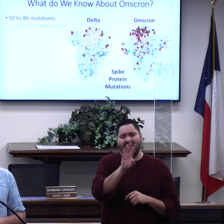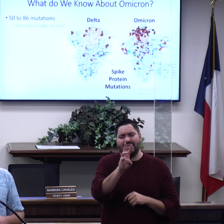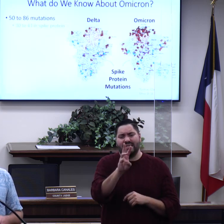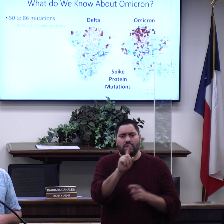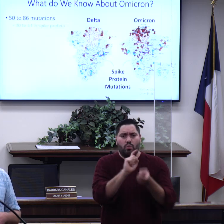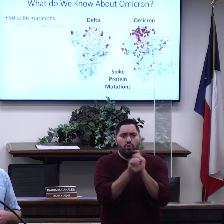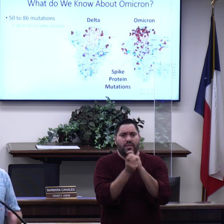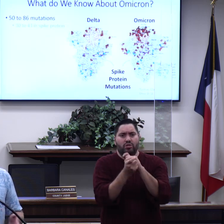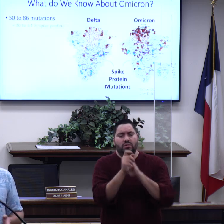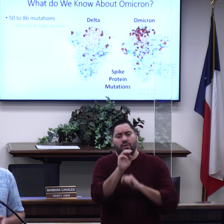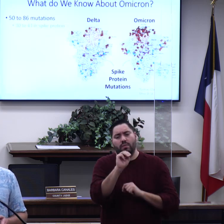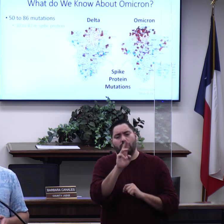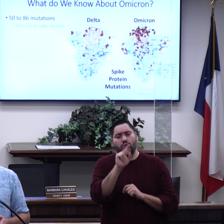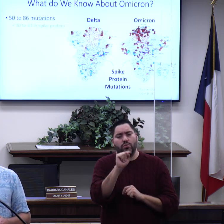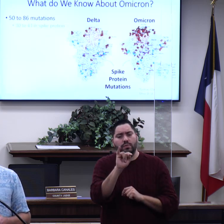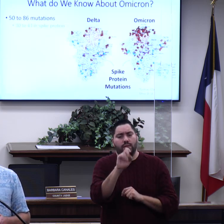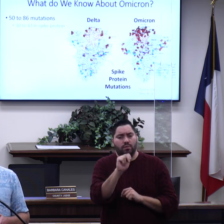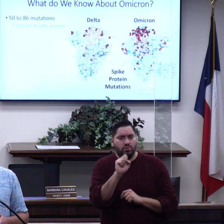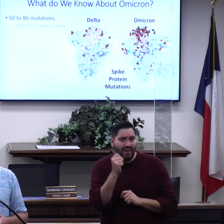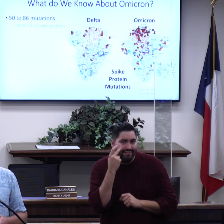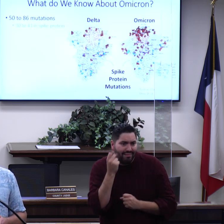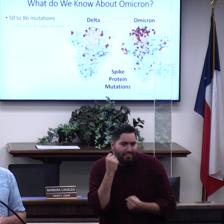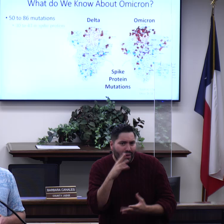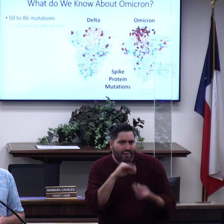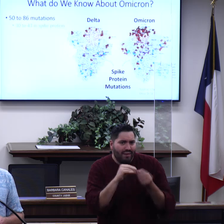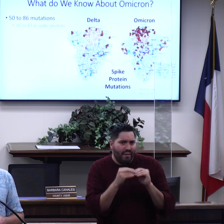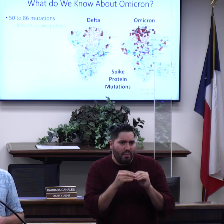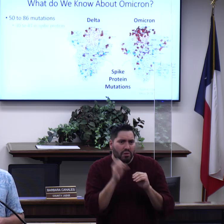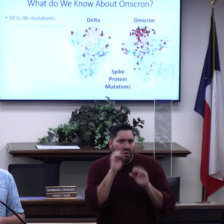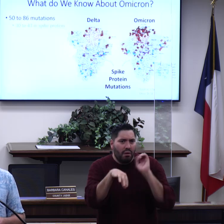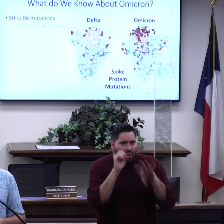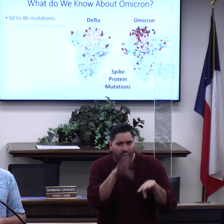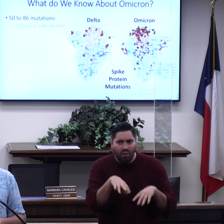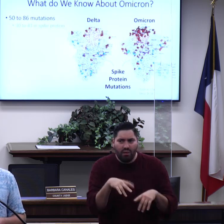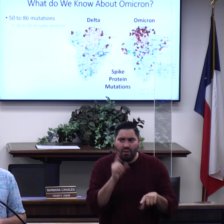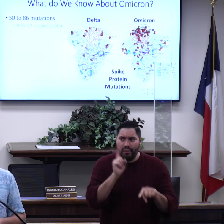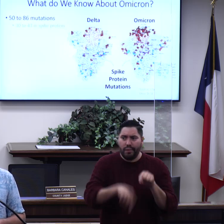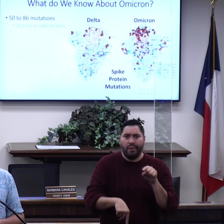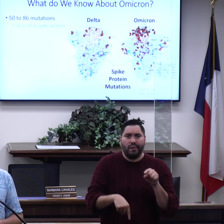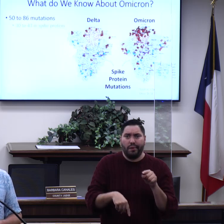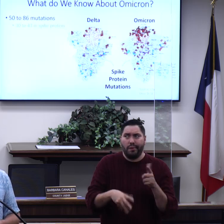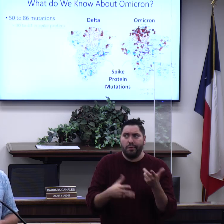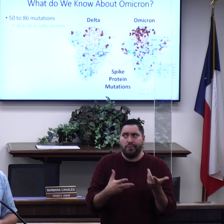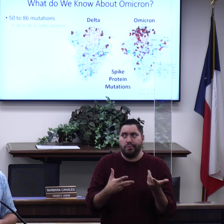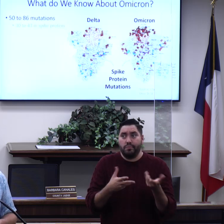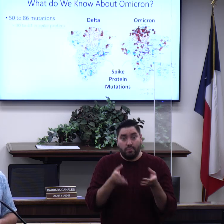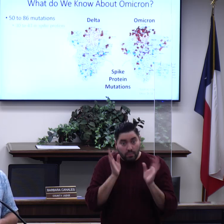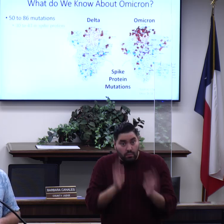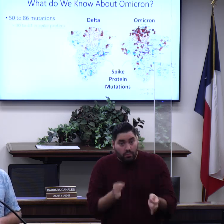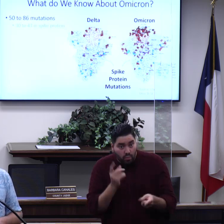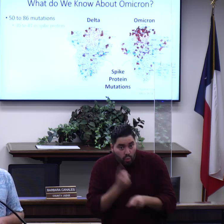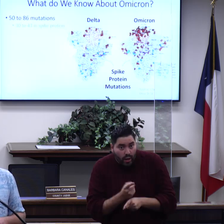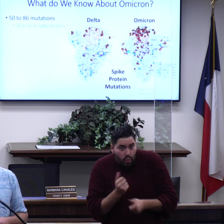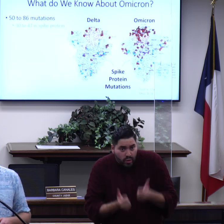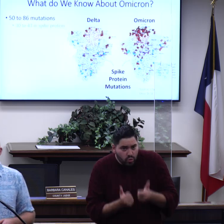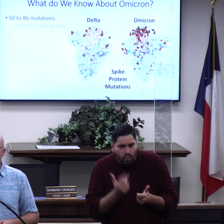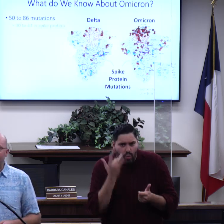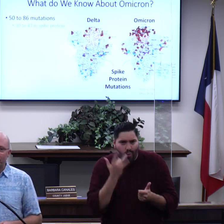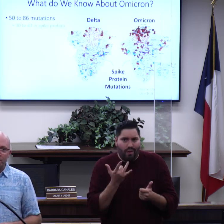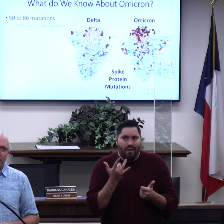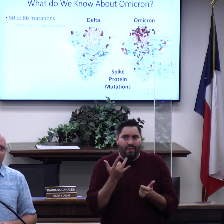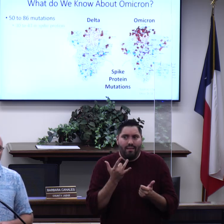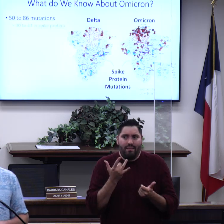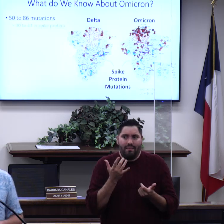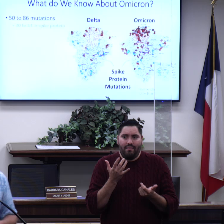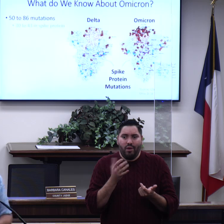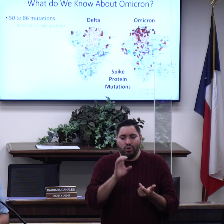mutations. I've seen various numbers thrown out, and I can't track down any one of them as being definitively correct because there are 0